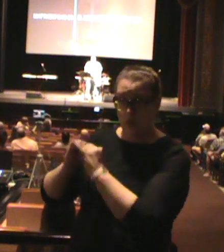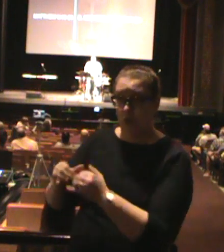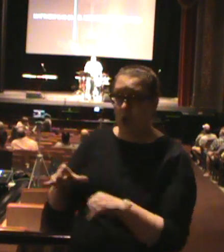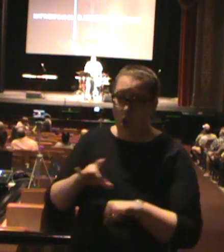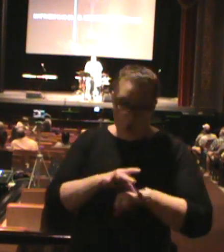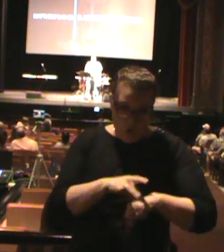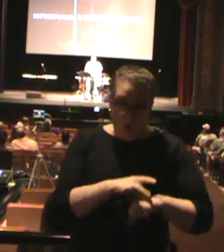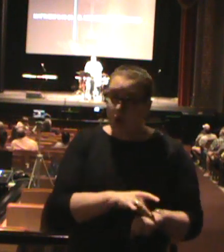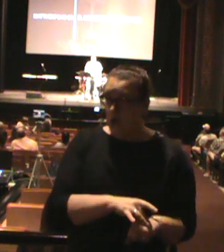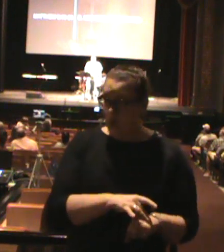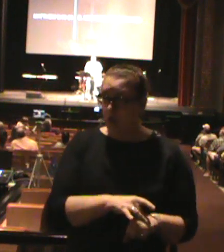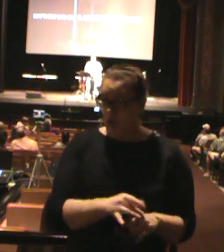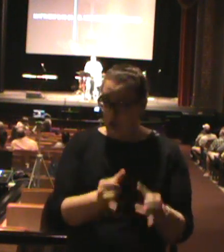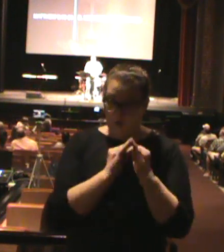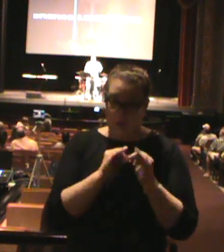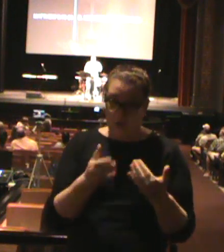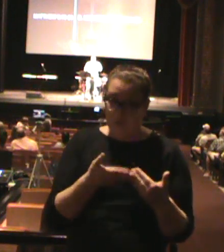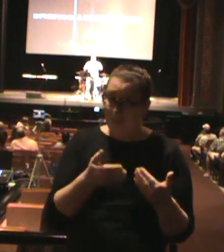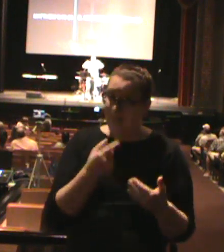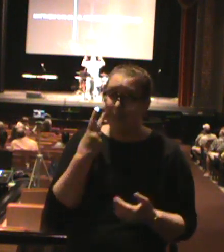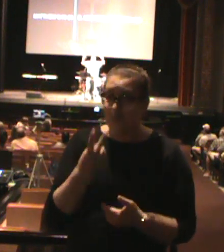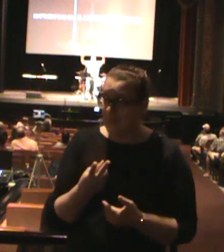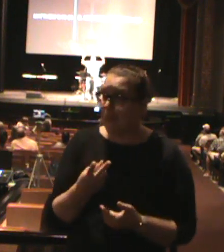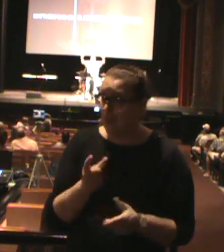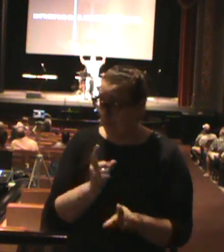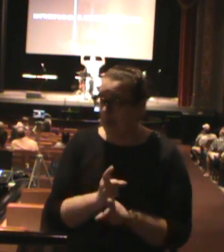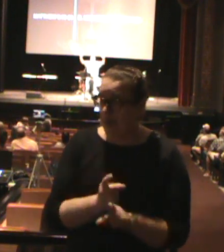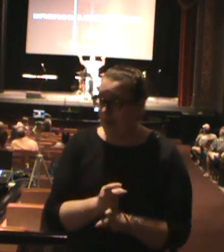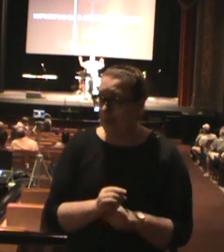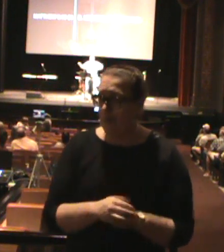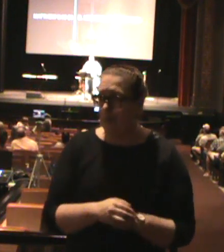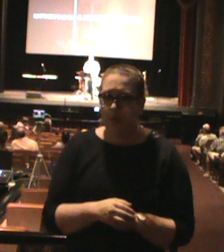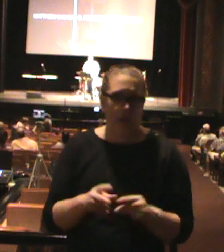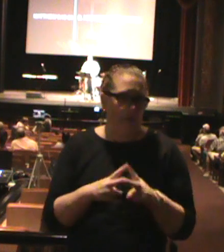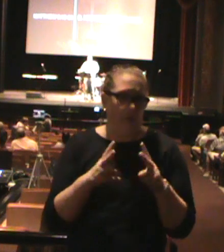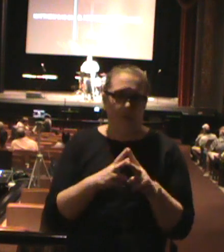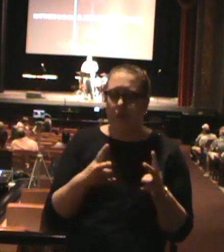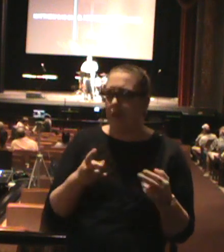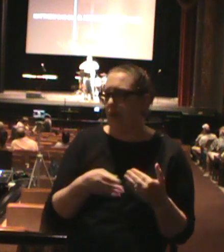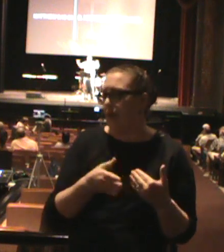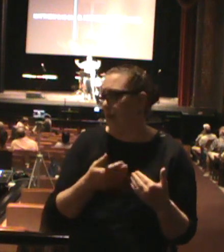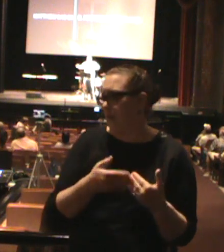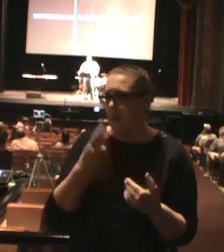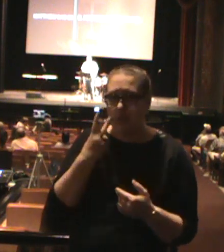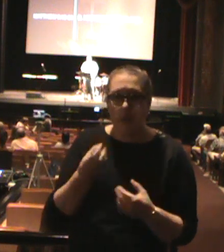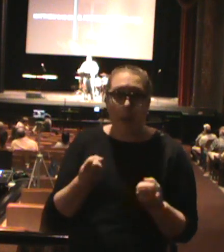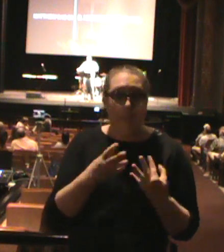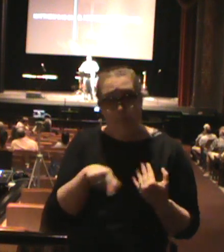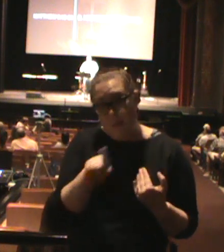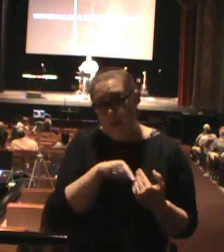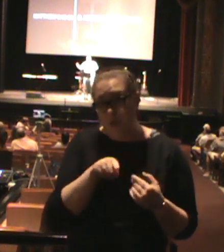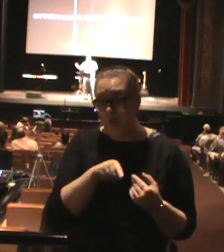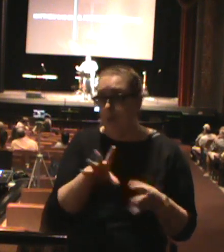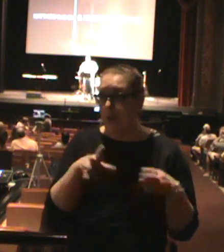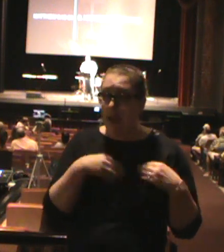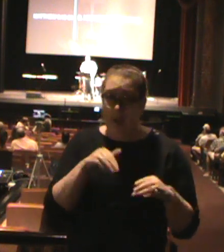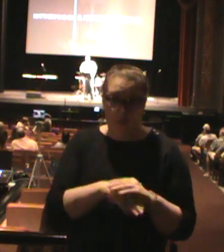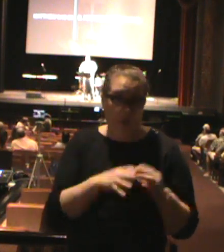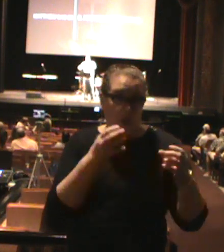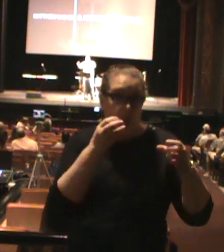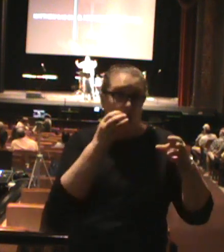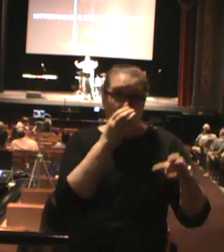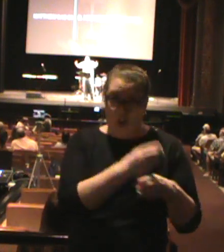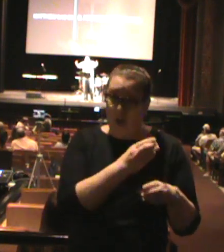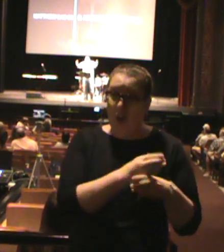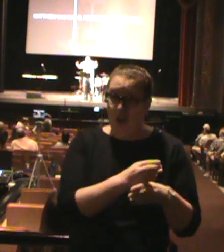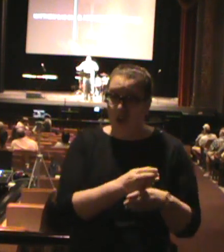are easy to spot, right? Earthly treasures are very, very easy to spot. A lot of you have your earthly treasures in vehicles, and they're outside today.